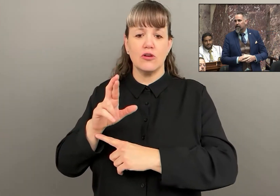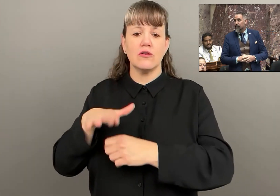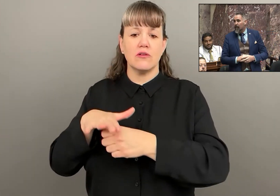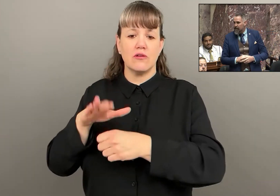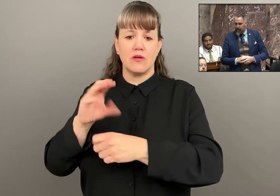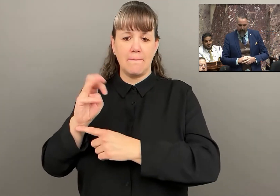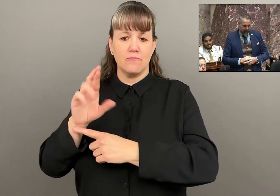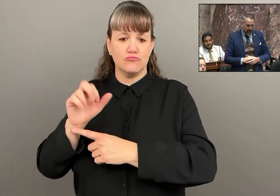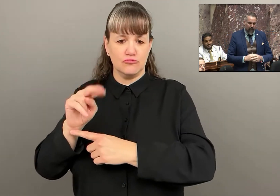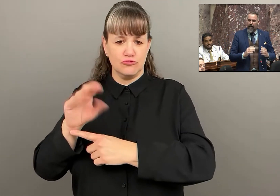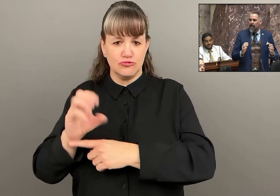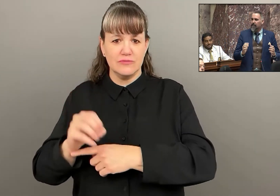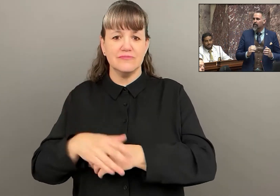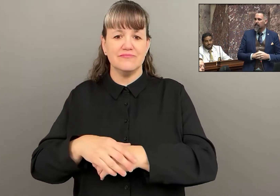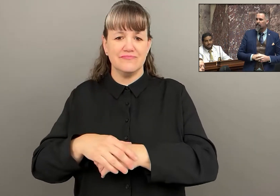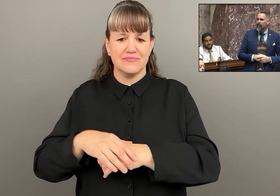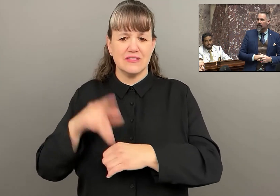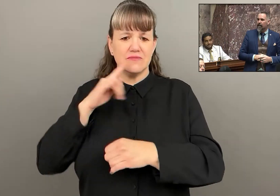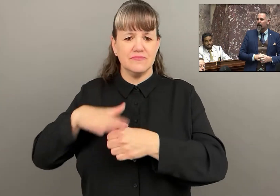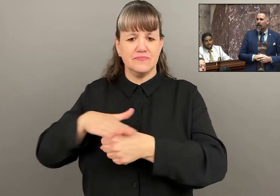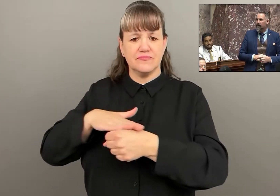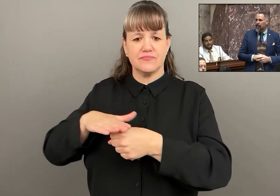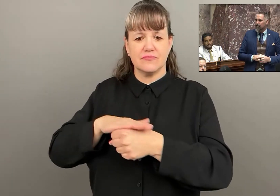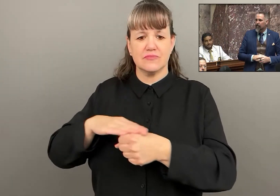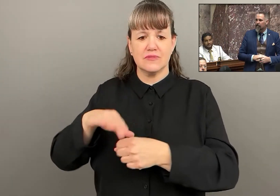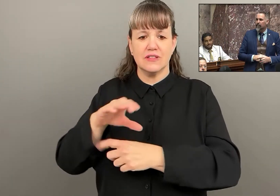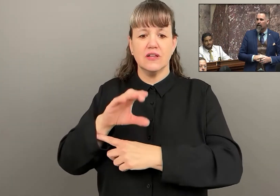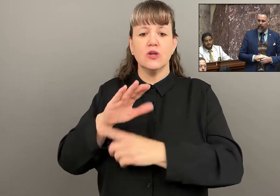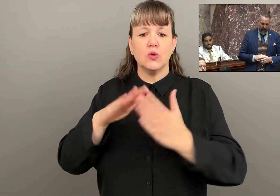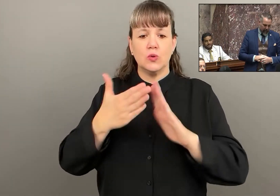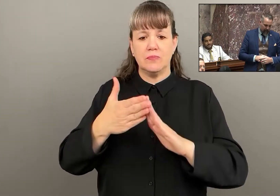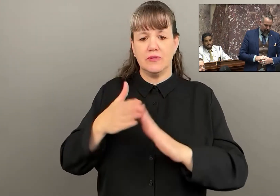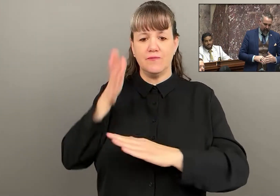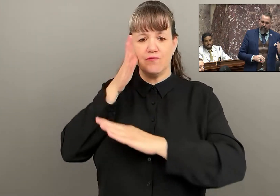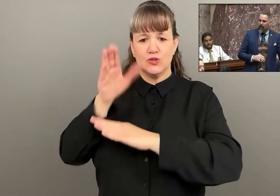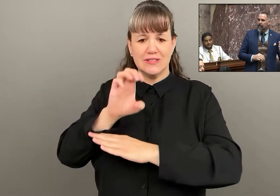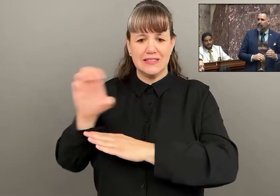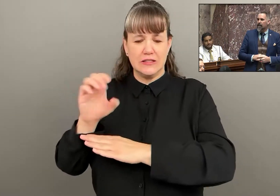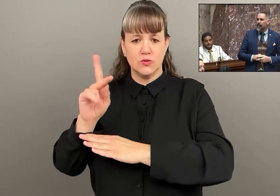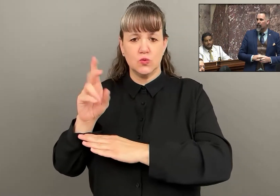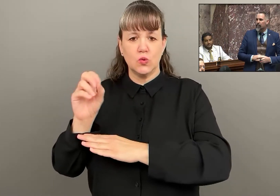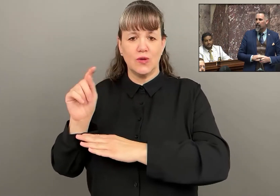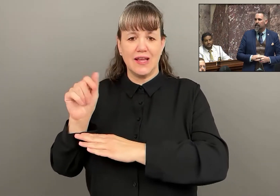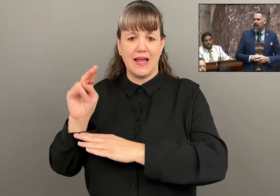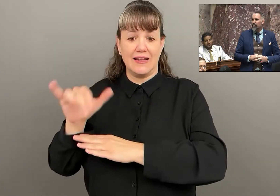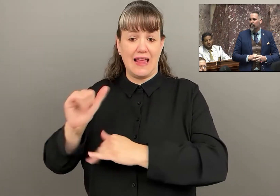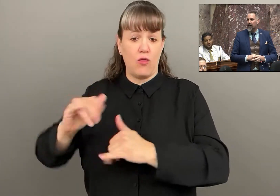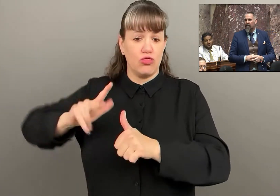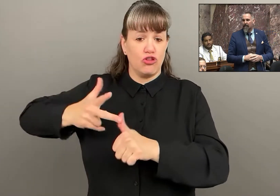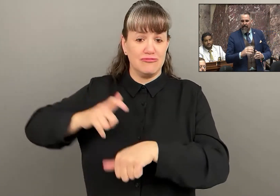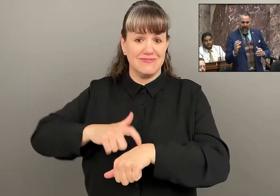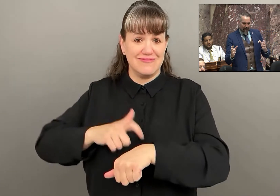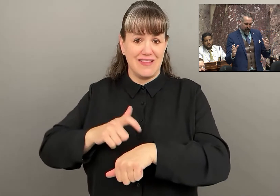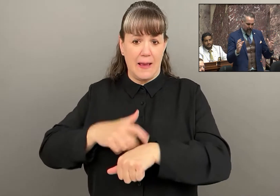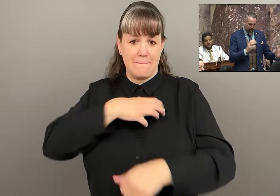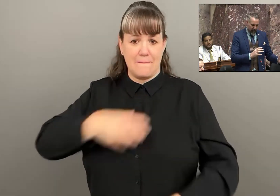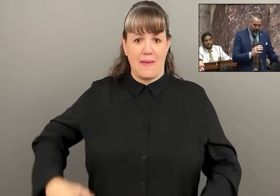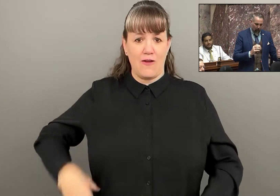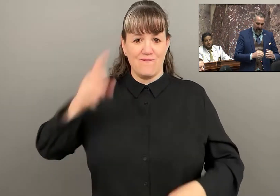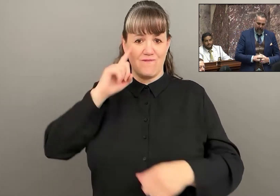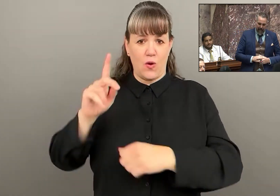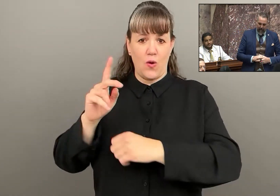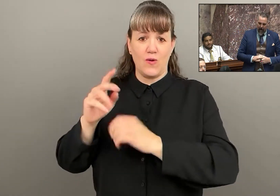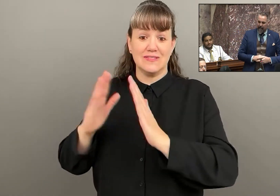Columbia Basin Trust Director, and he's currently serving his 3rd term as the Mayor of Kimberley. Don's transformed our town from changing